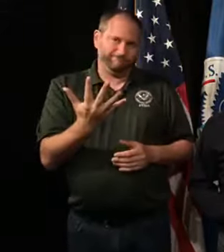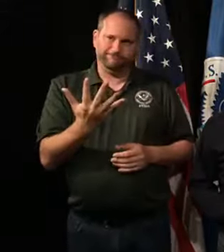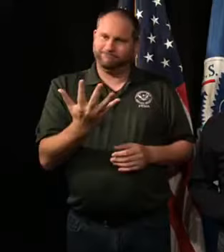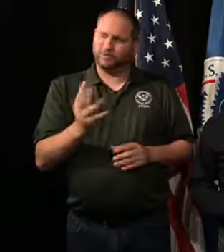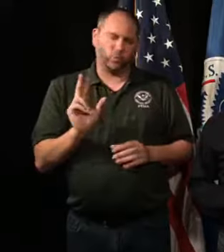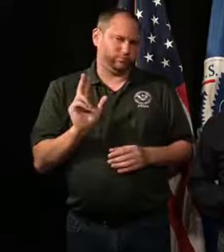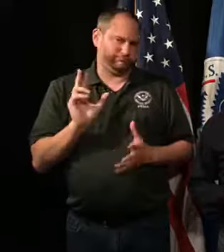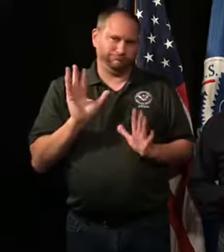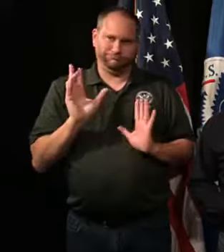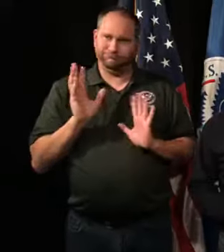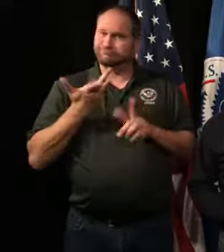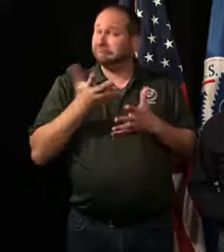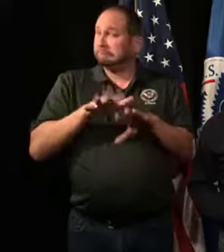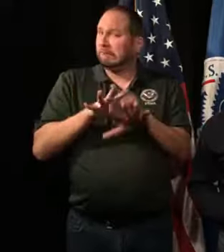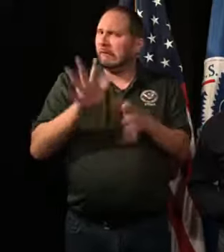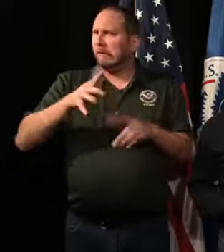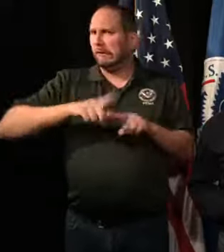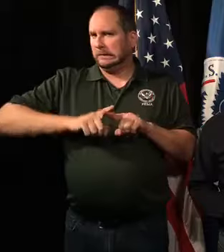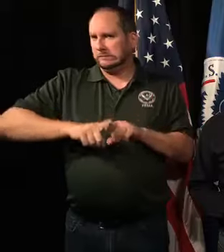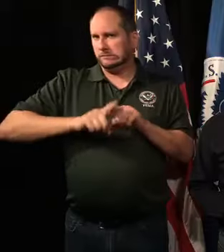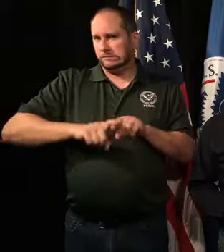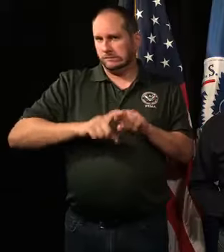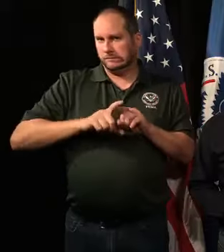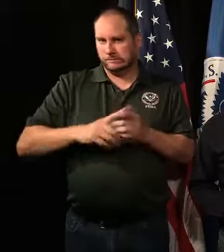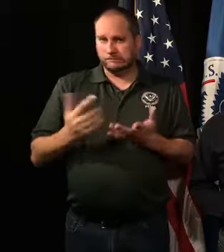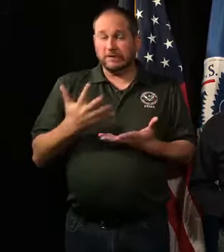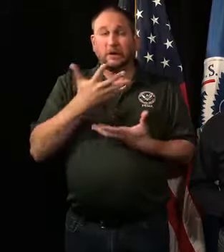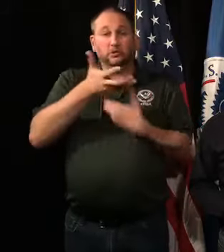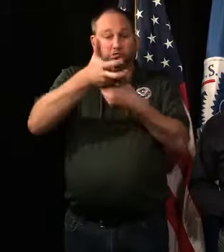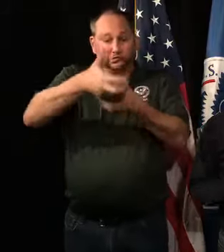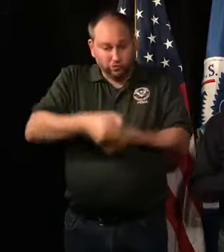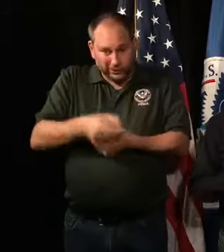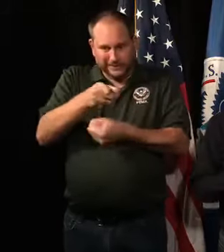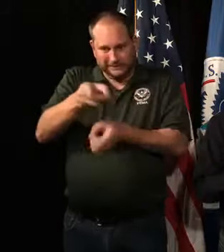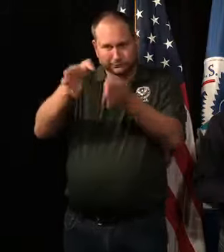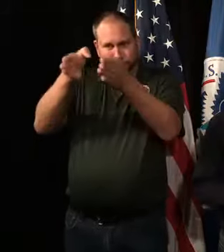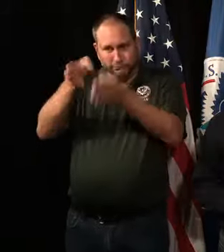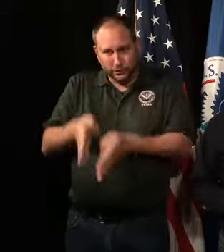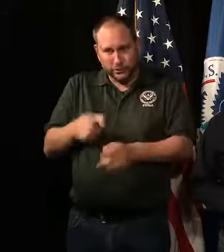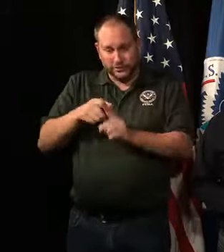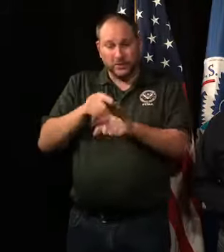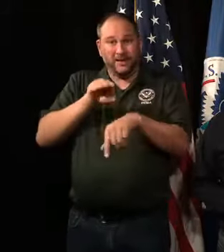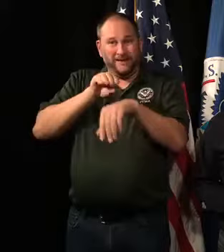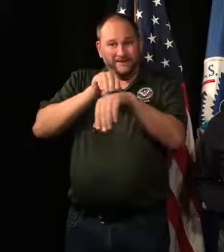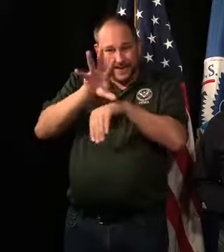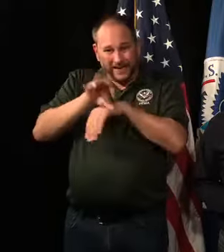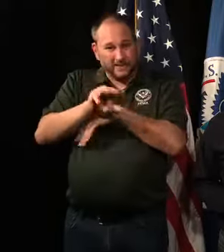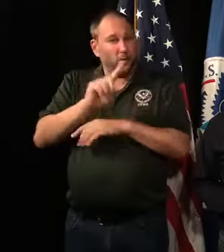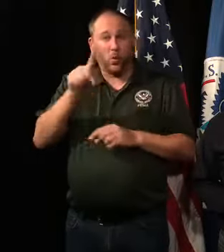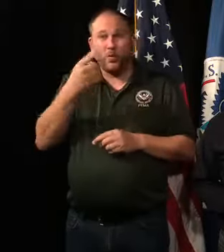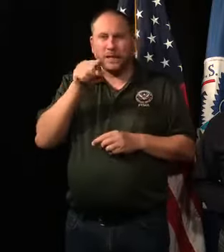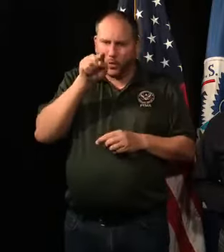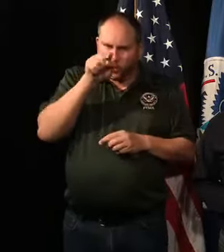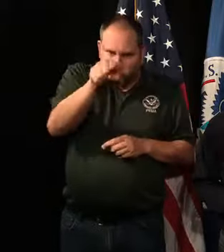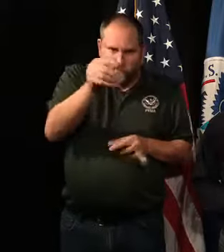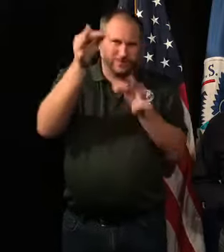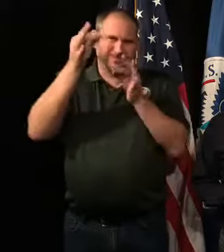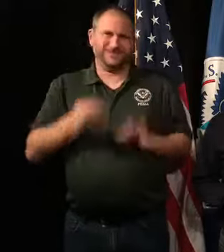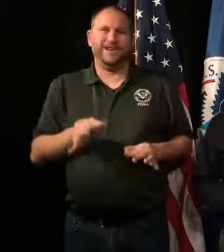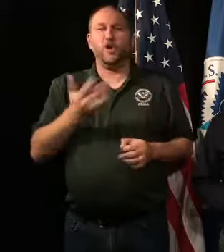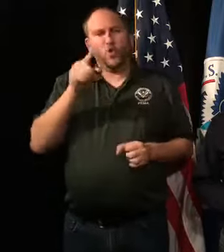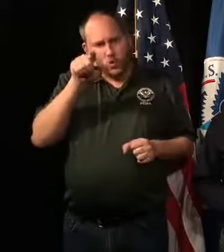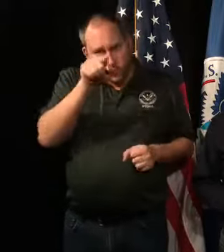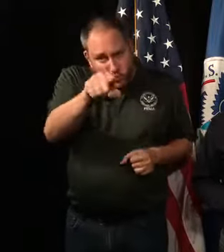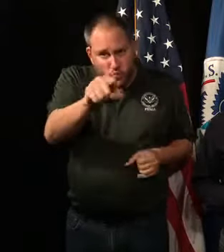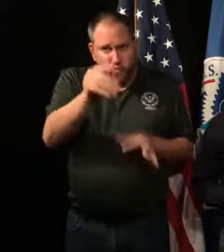to rely on trusted advisors. Only you can decide who you trust. That could be